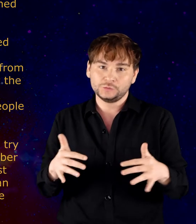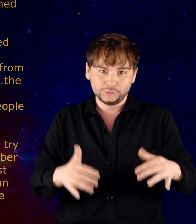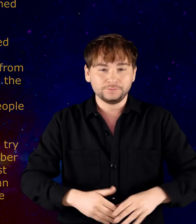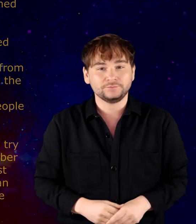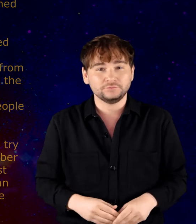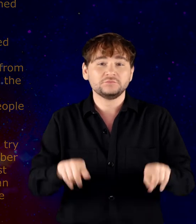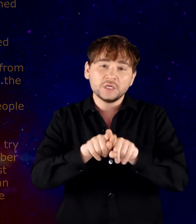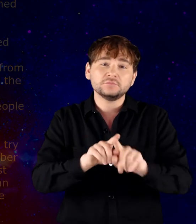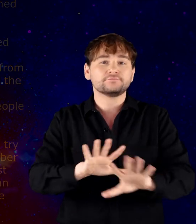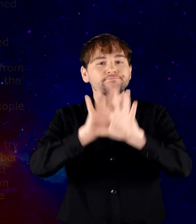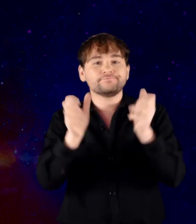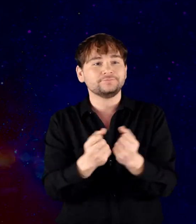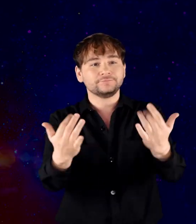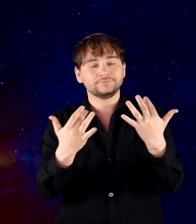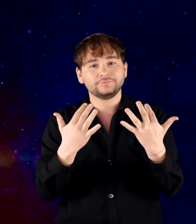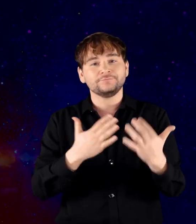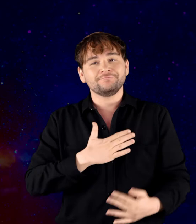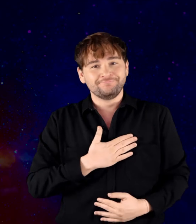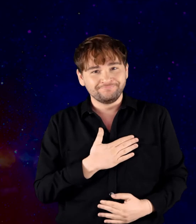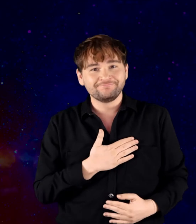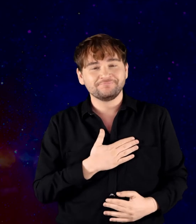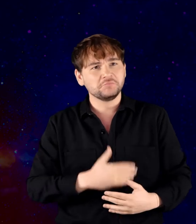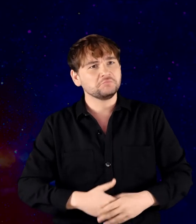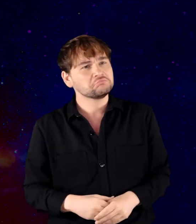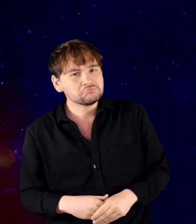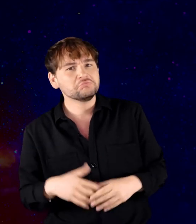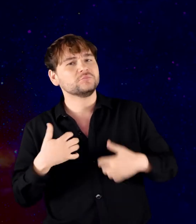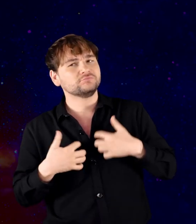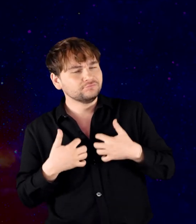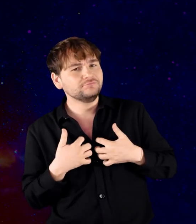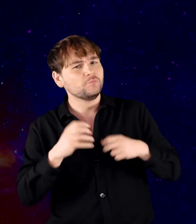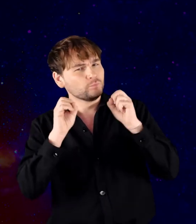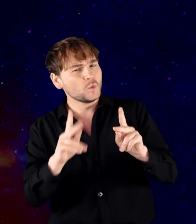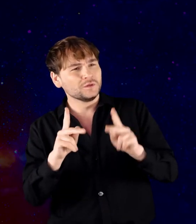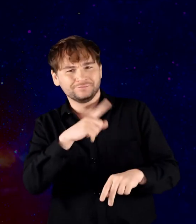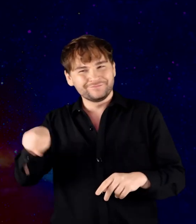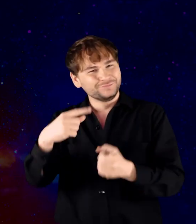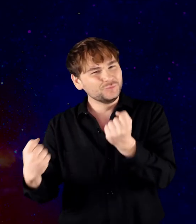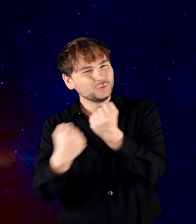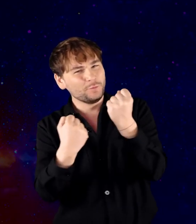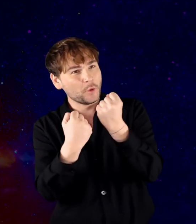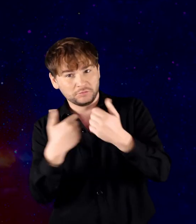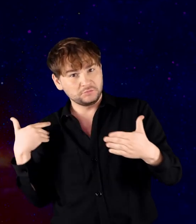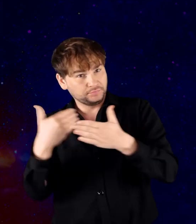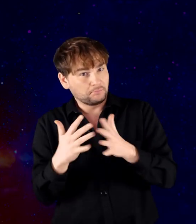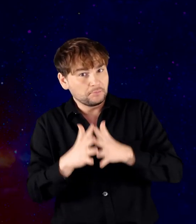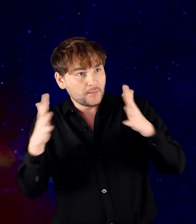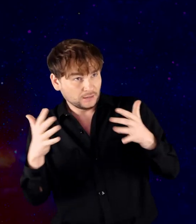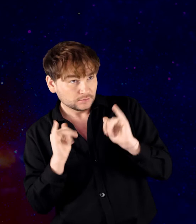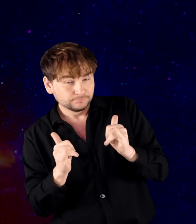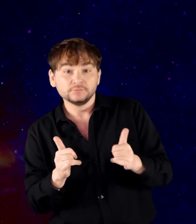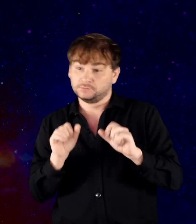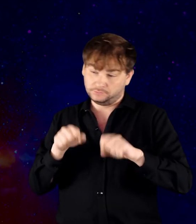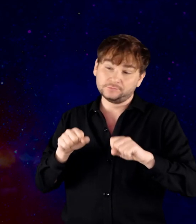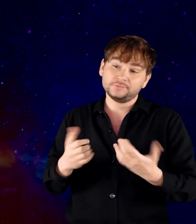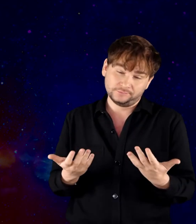basically very heartwarming. That means the support was amazing for you. Yep.